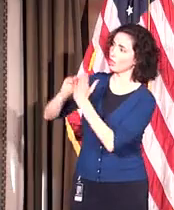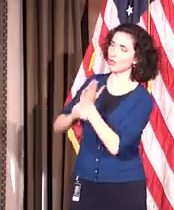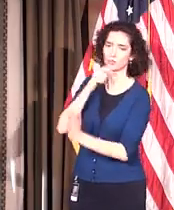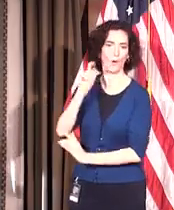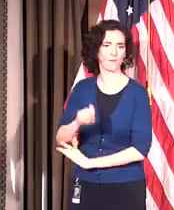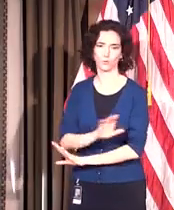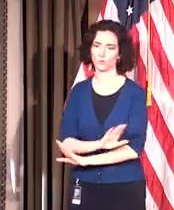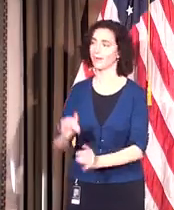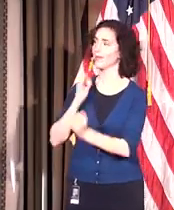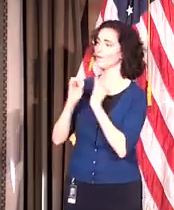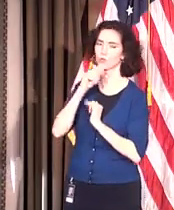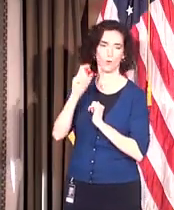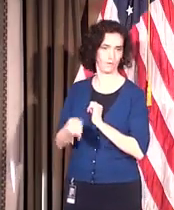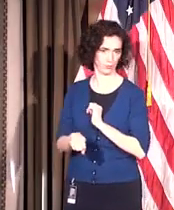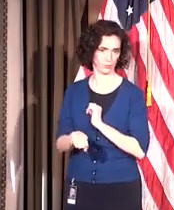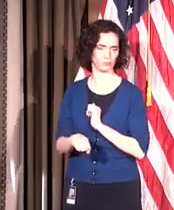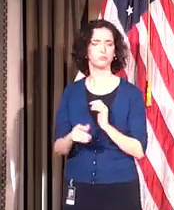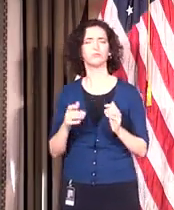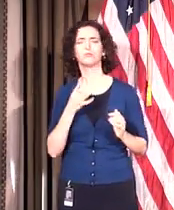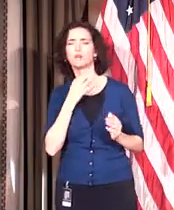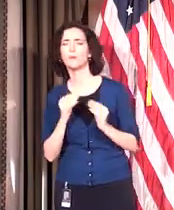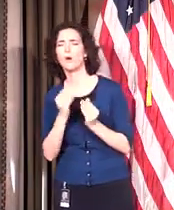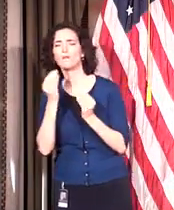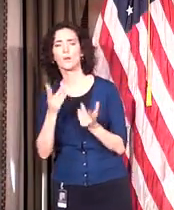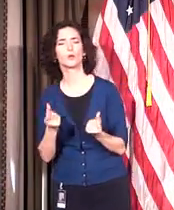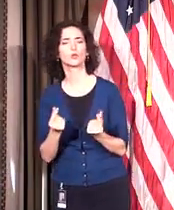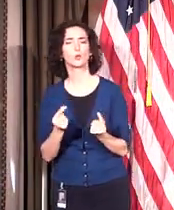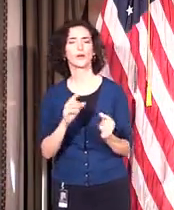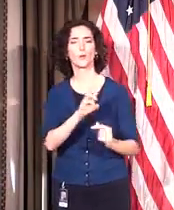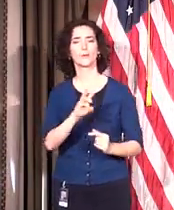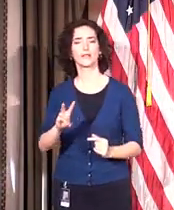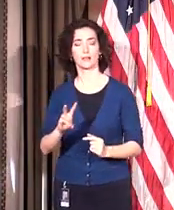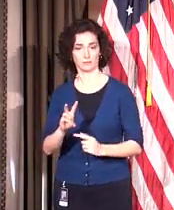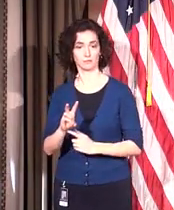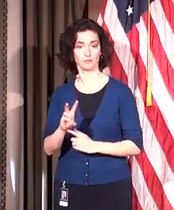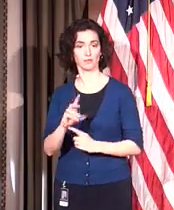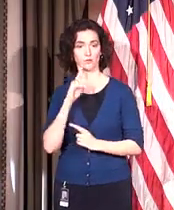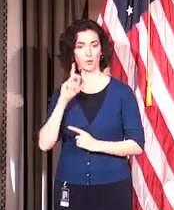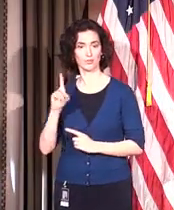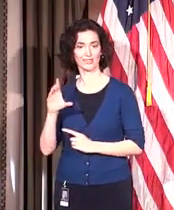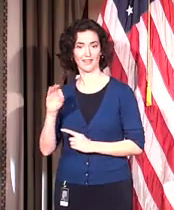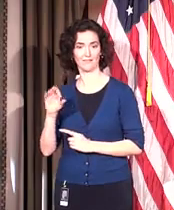more information, you can go to the DCFS website at